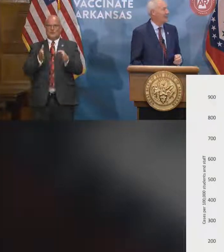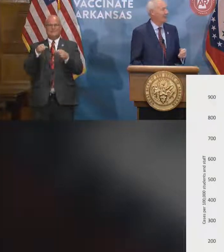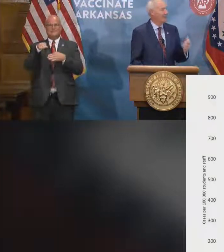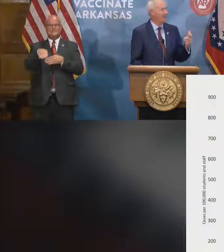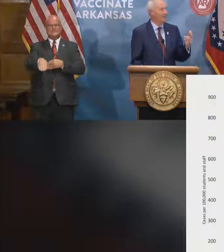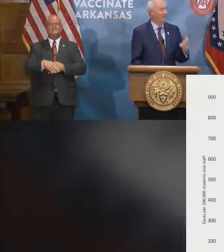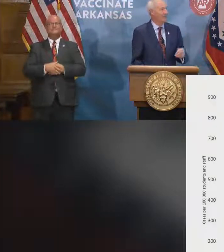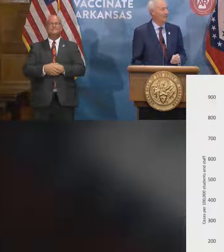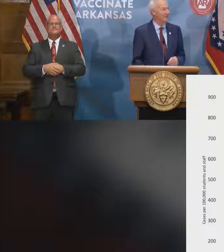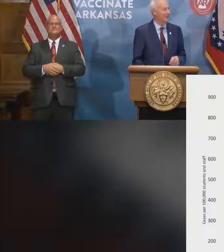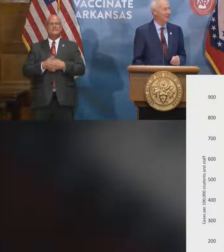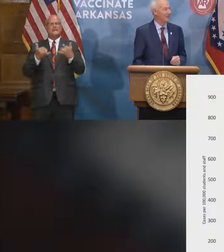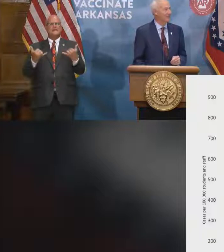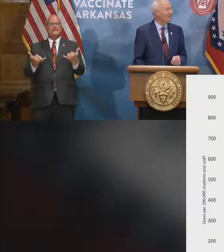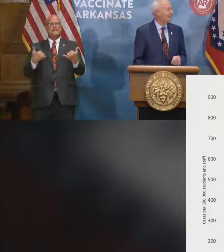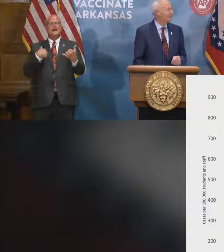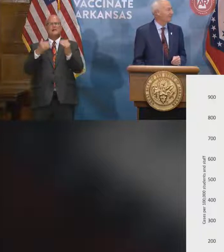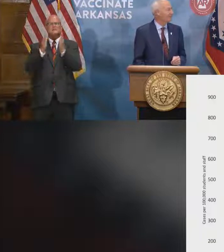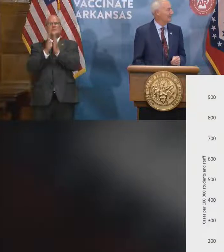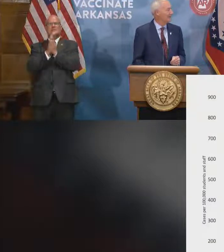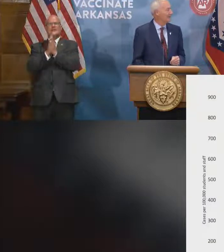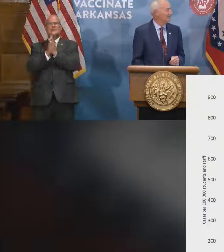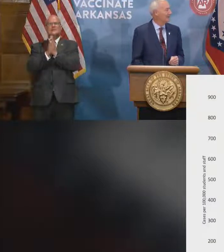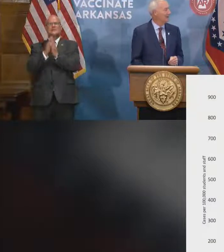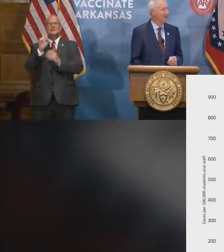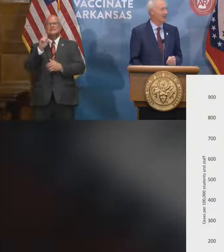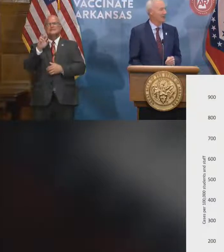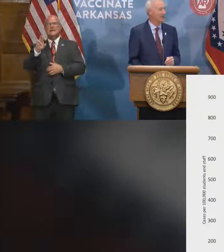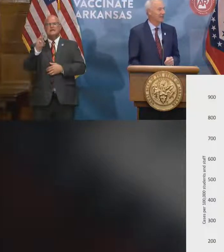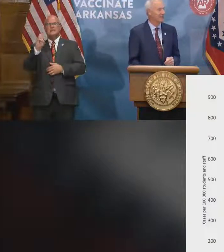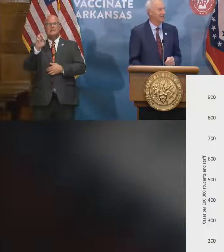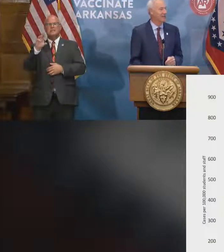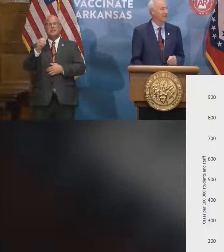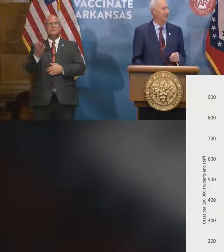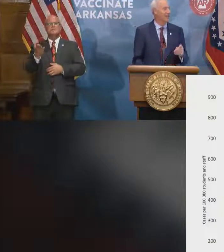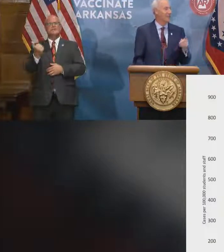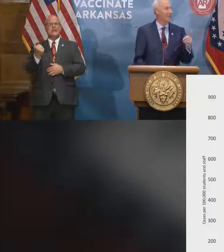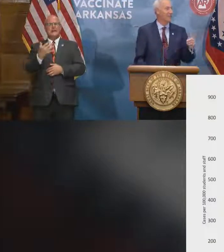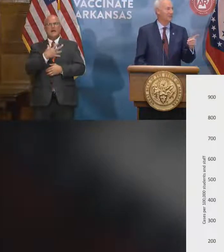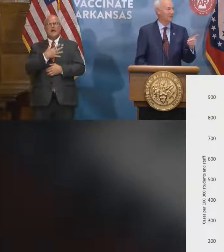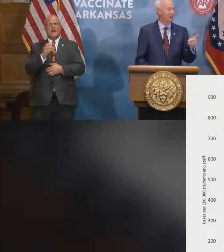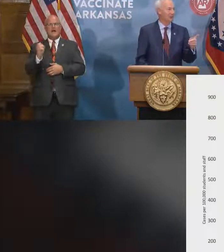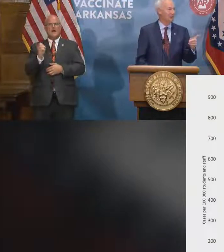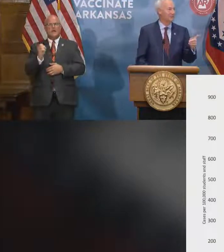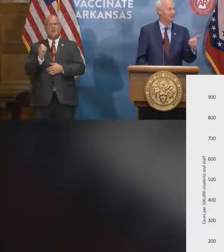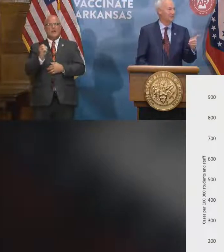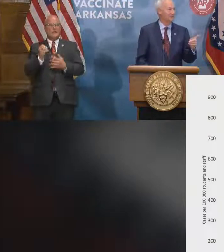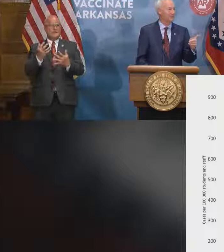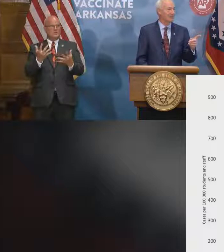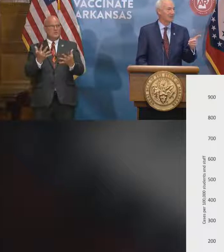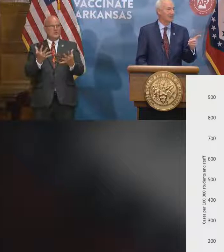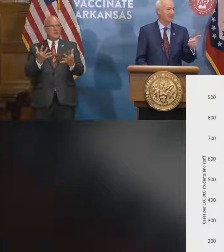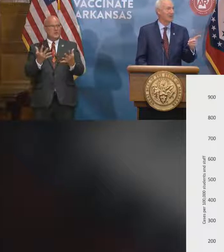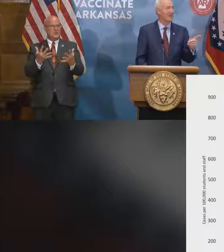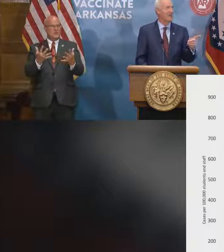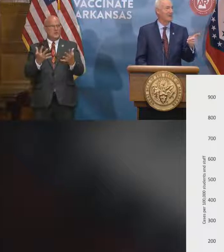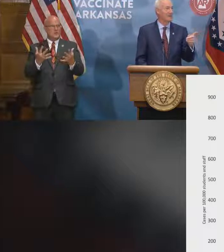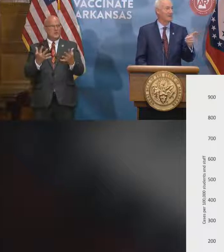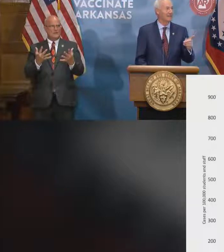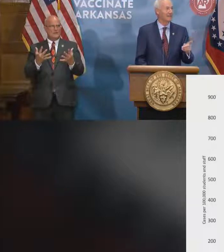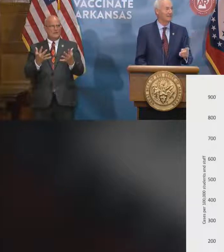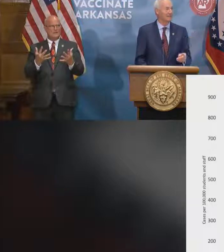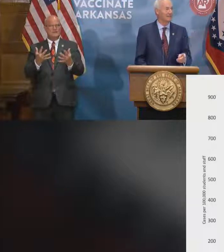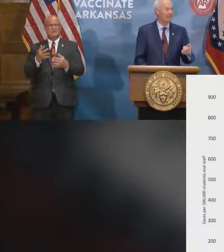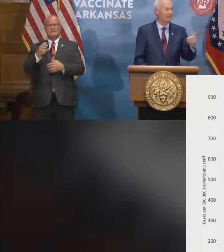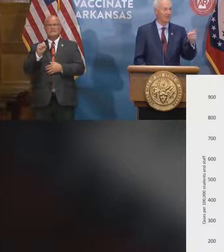And this one I'm going to ask Dr. Romero to come and, do you want to wait on this, Dr. Romero?